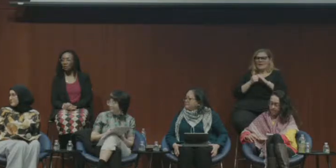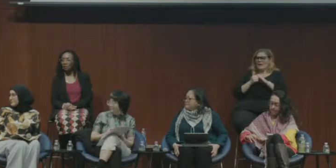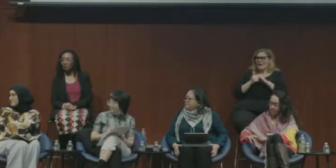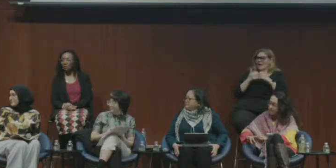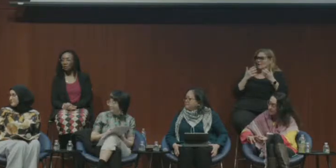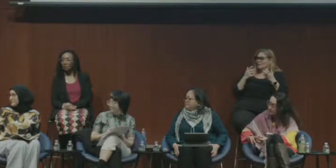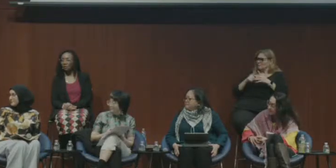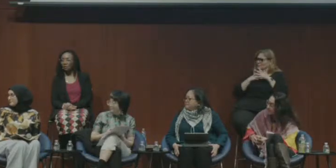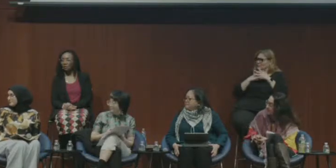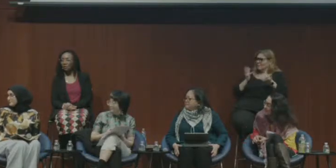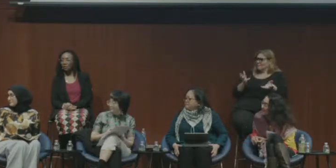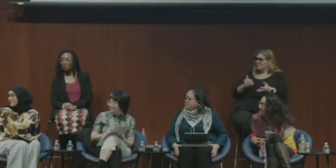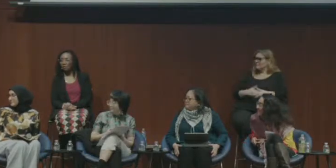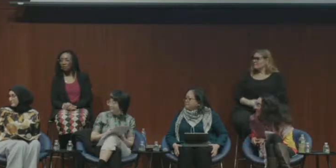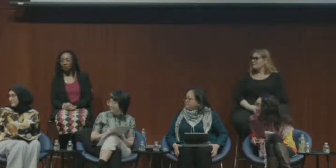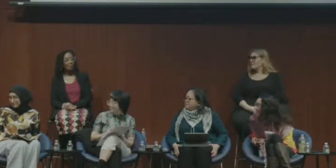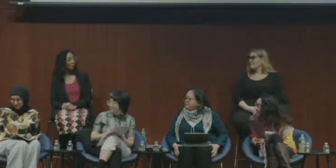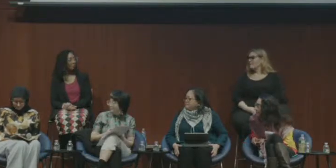this conversation?